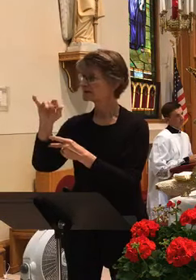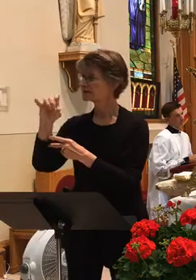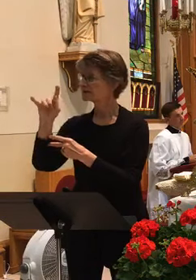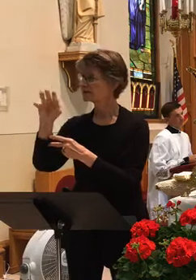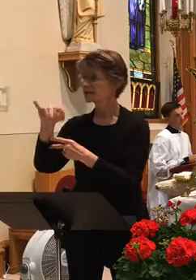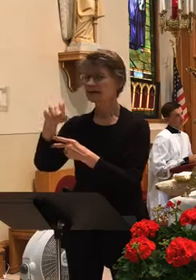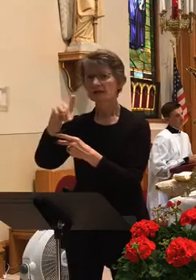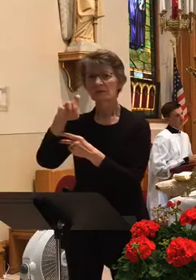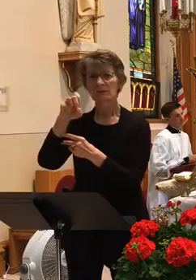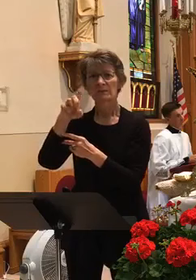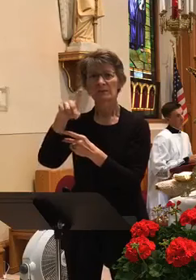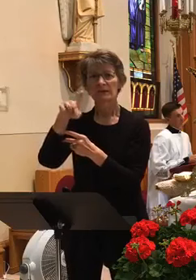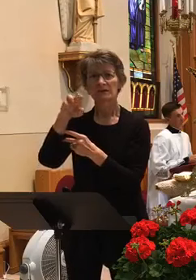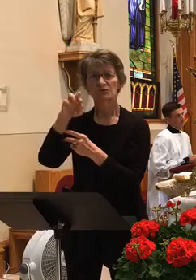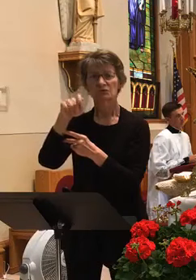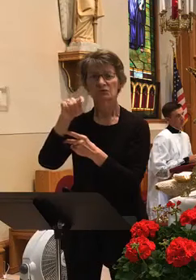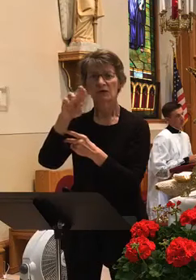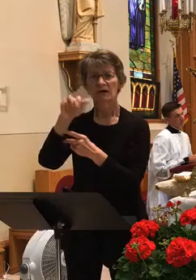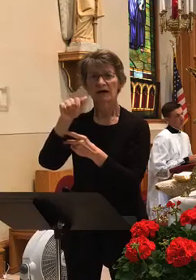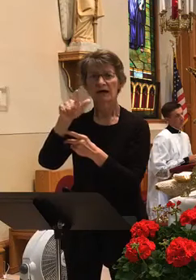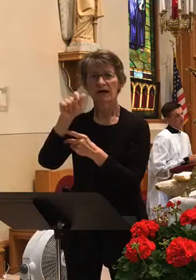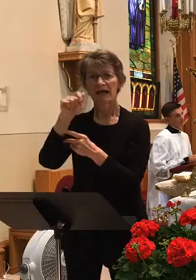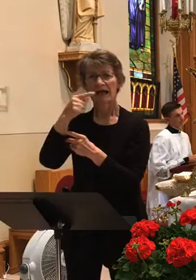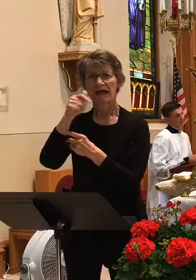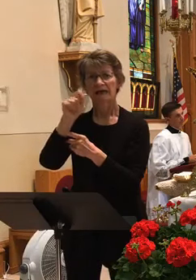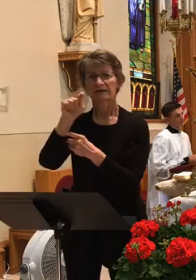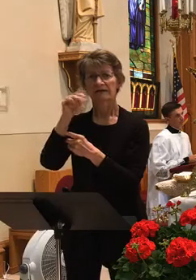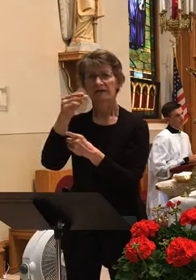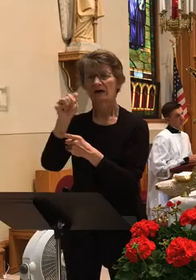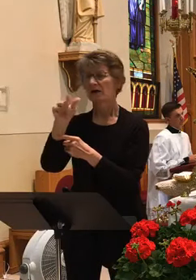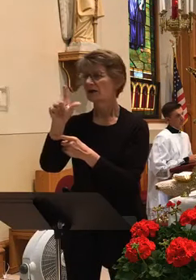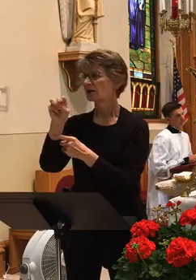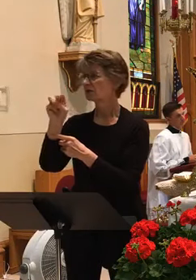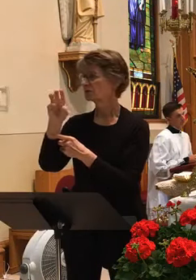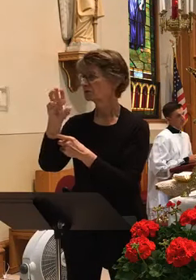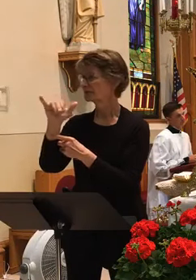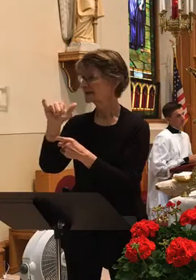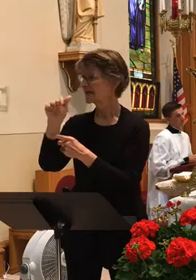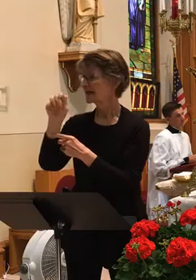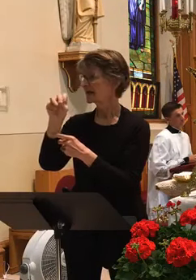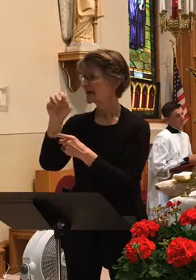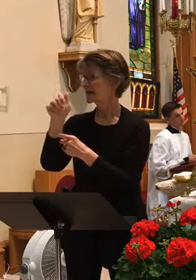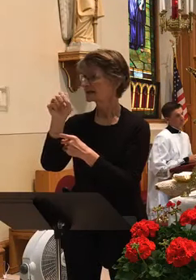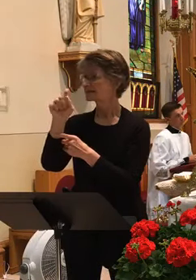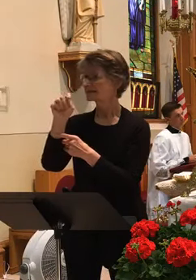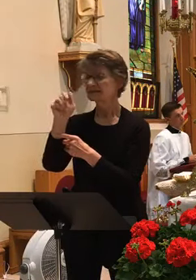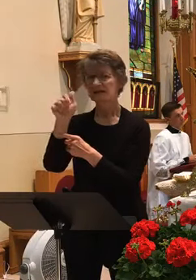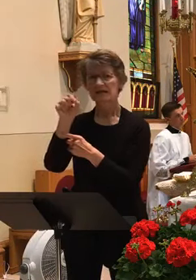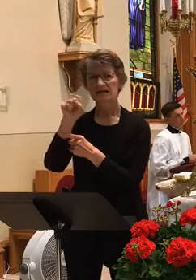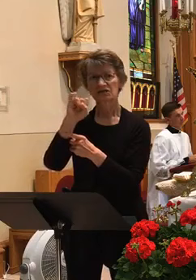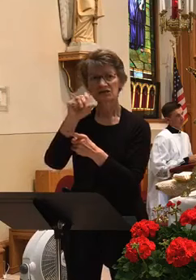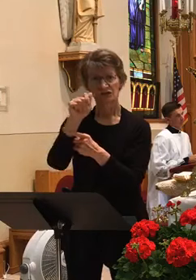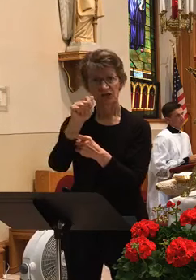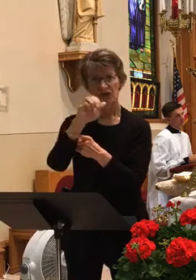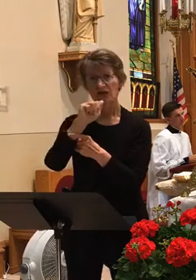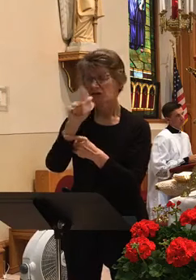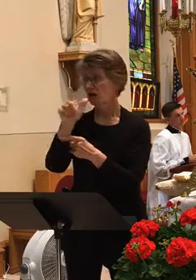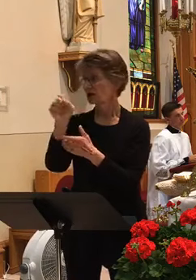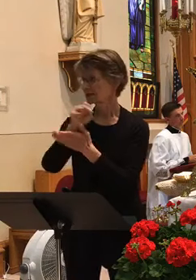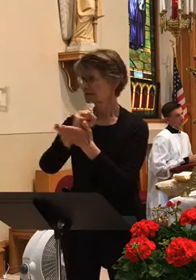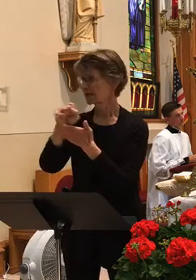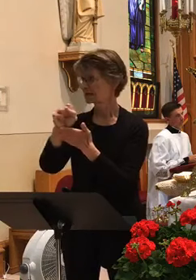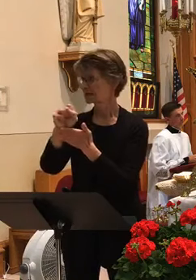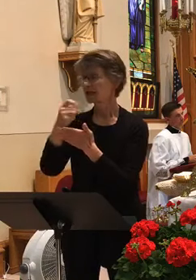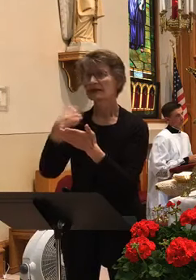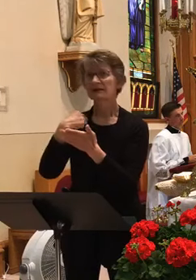Perpetua, Agatha, Lucy, Agnes, Cecilia, Anastasia, and all your saints. Admit us, we beseech you,